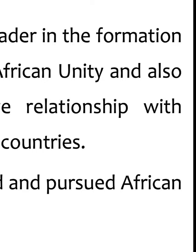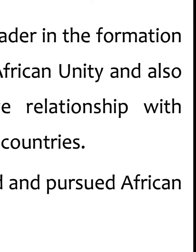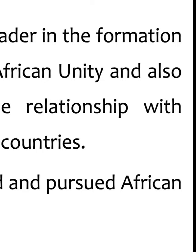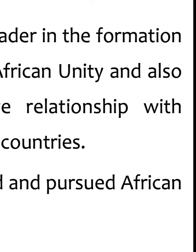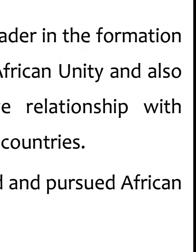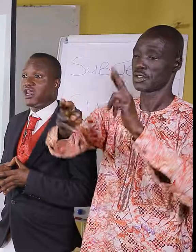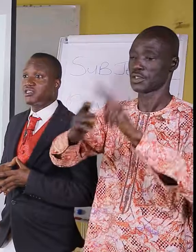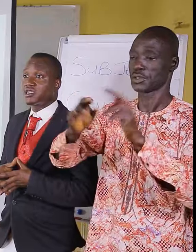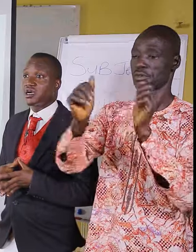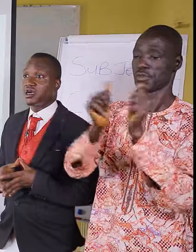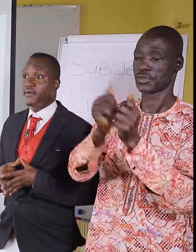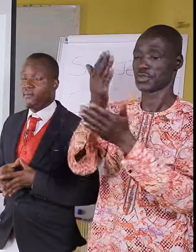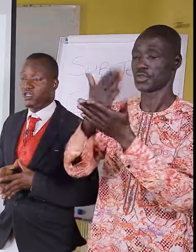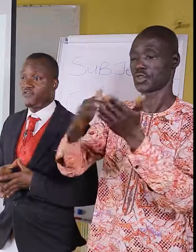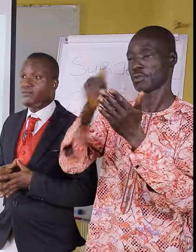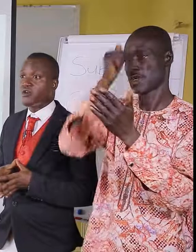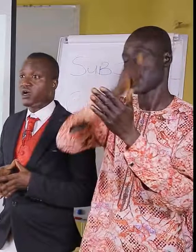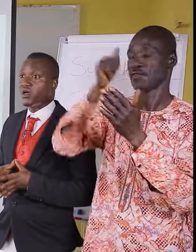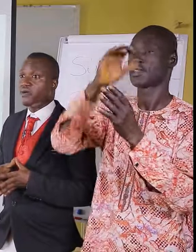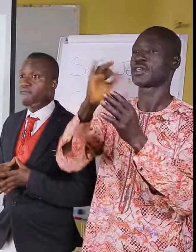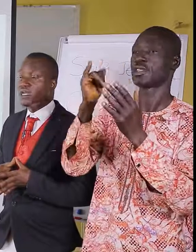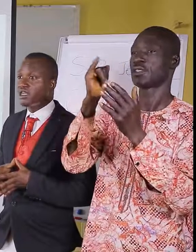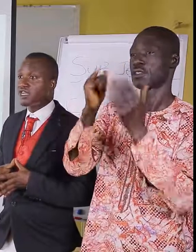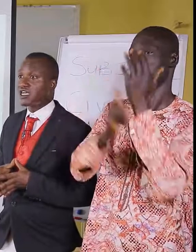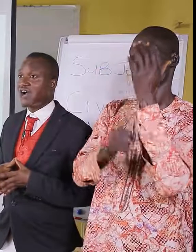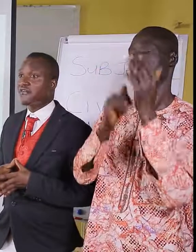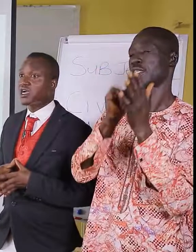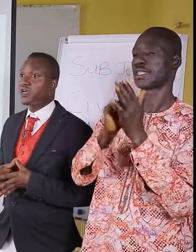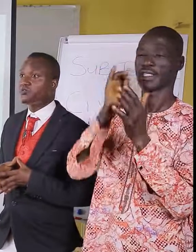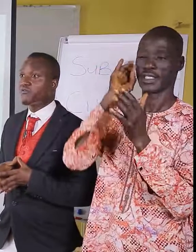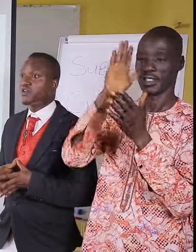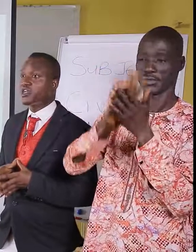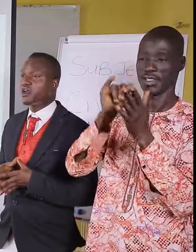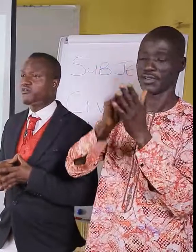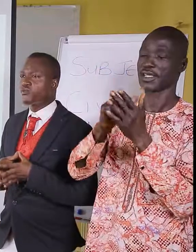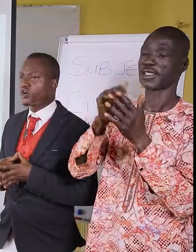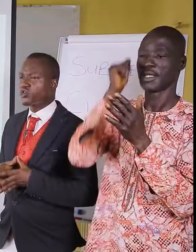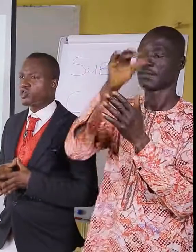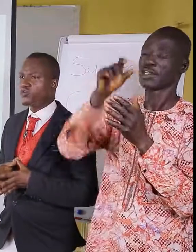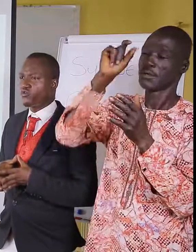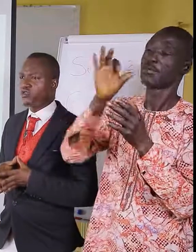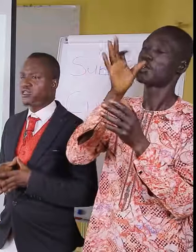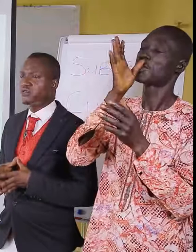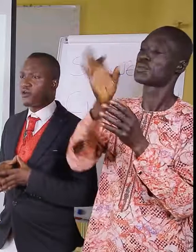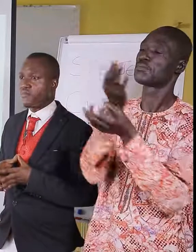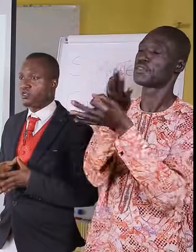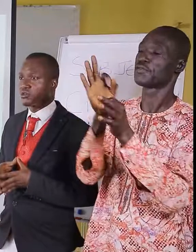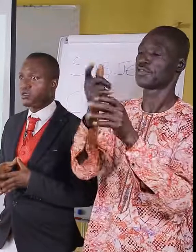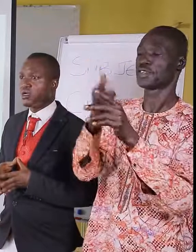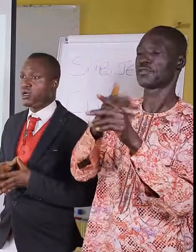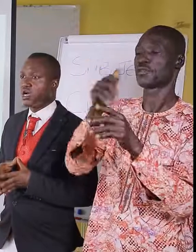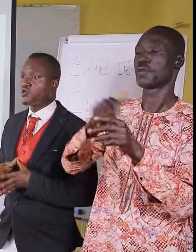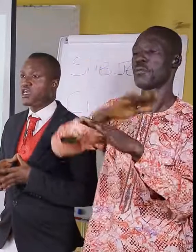countries. Alhaji Sir Abubakar Tafawa Balewa believed that Africa should be free from the clutches of colonialism and